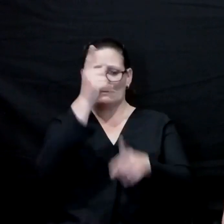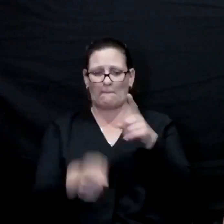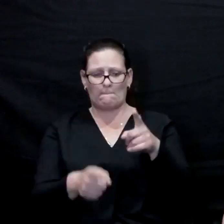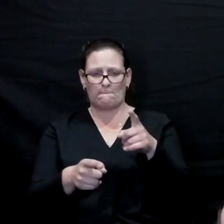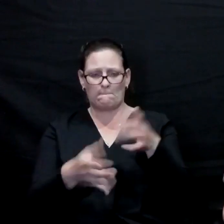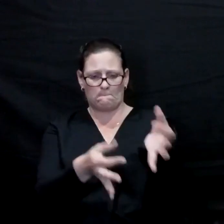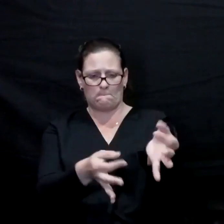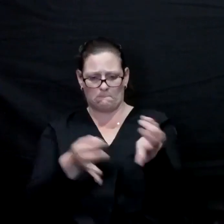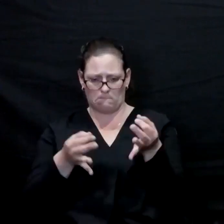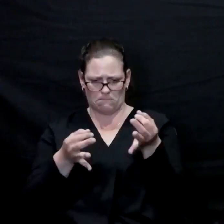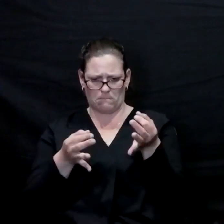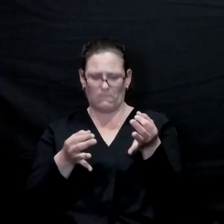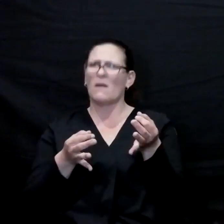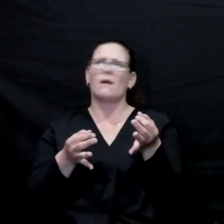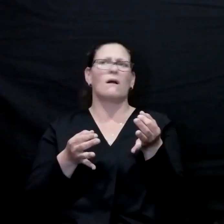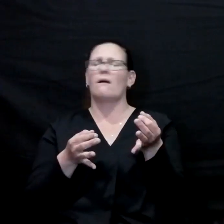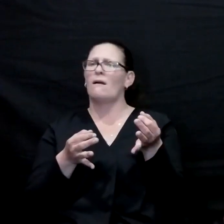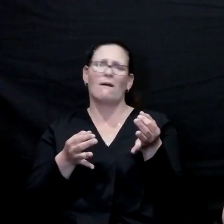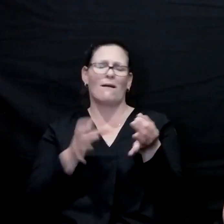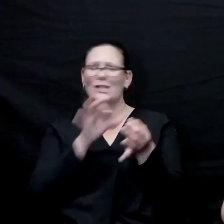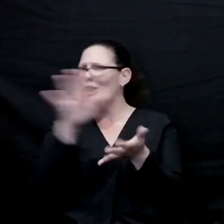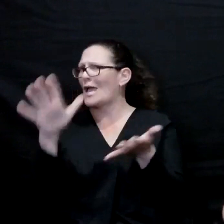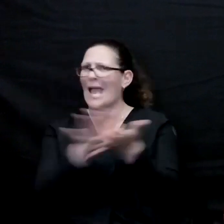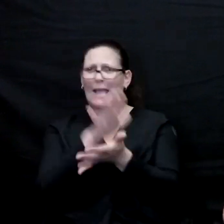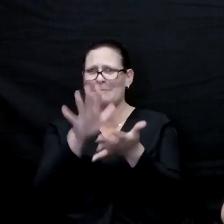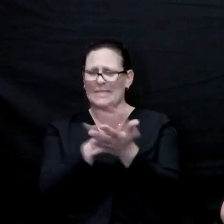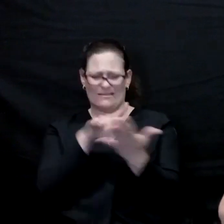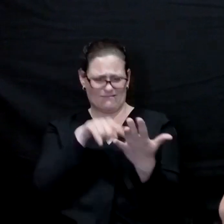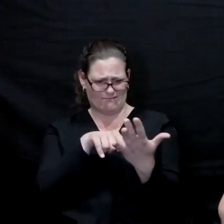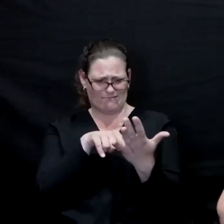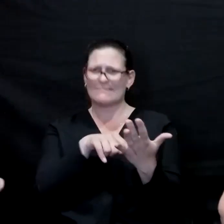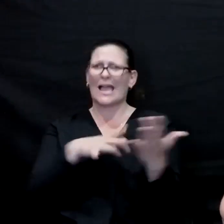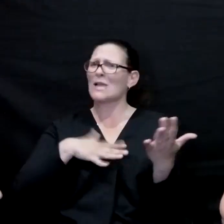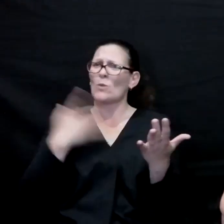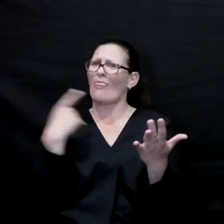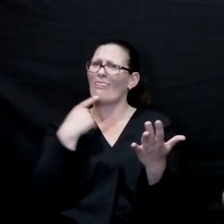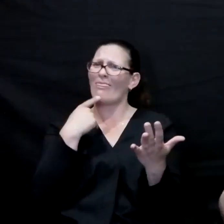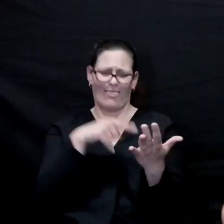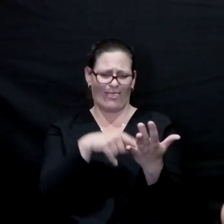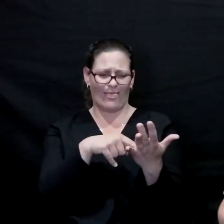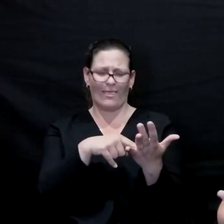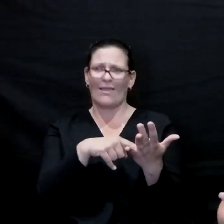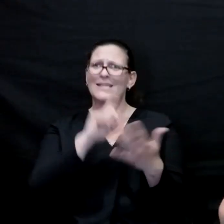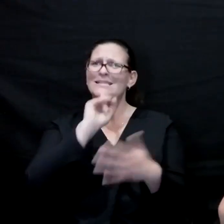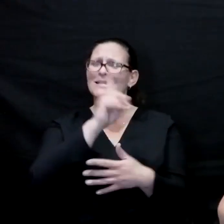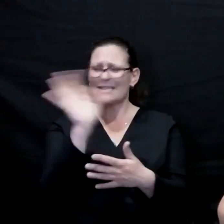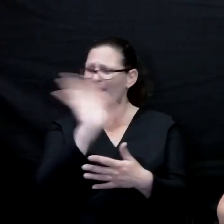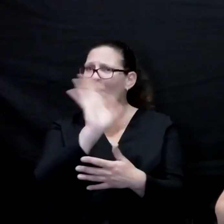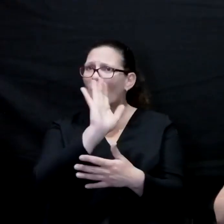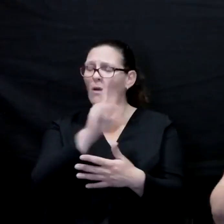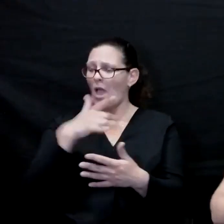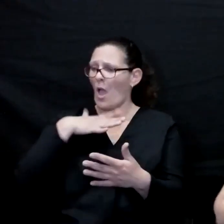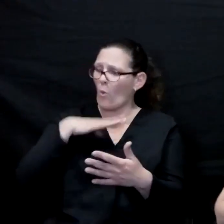deaf says, I'm not happy with this plan. I didn't ask for that. I asked for 100 hours